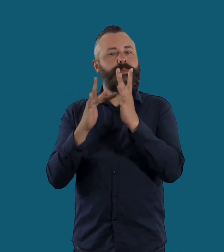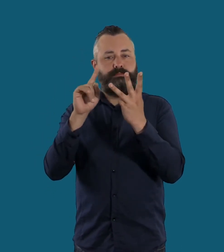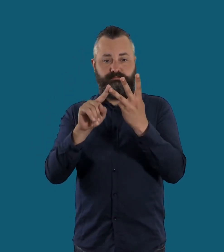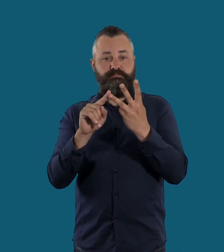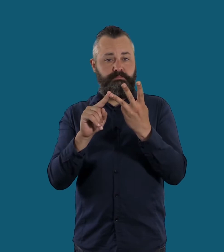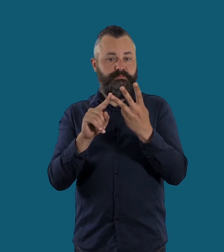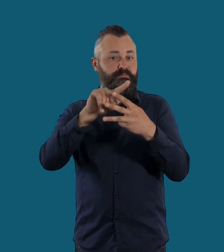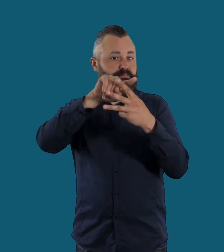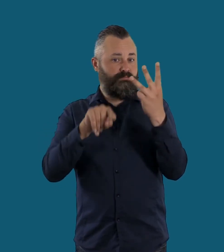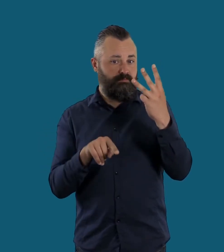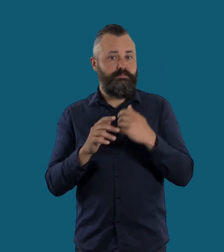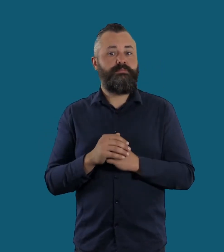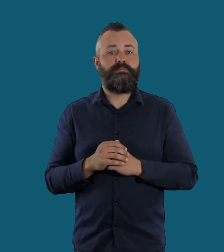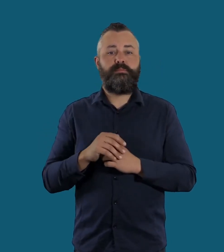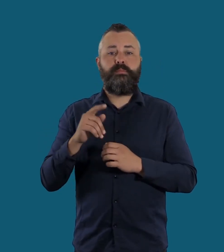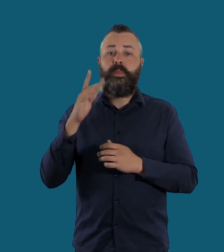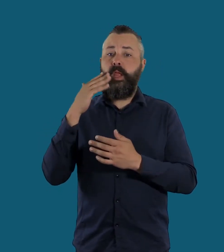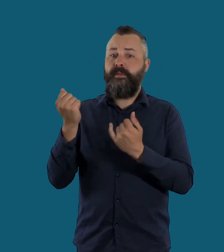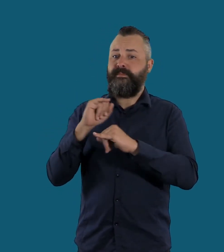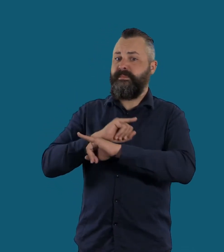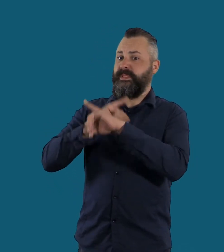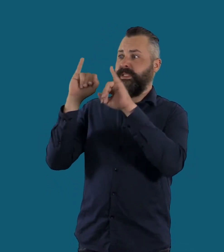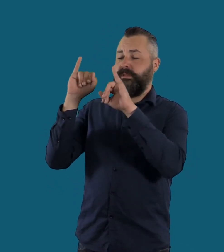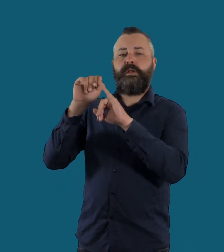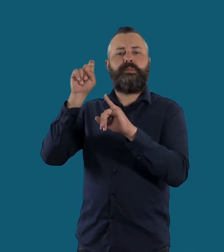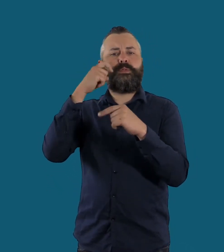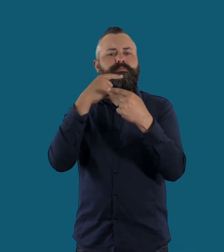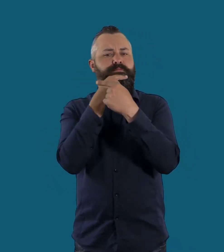Further, once an emergency has begun and alerts and warnings and other instructions are being issued,